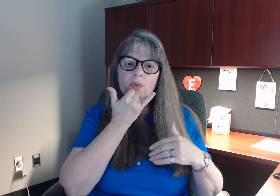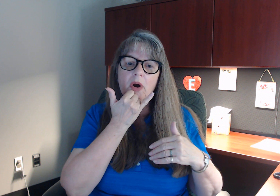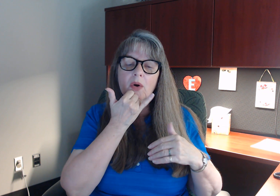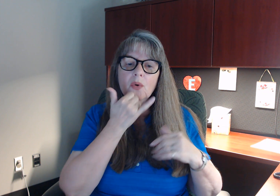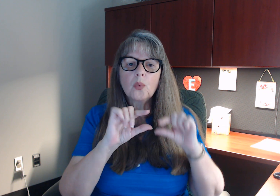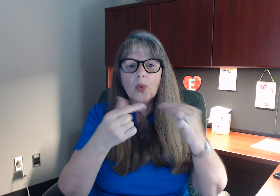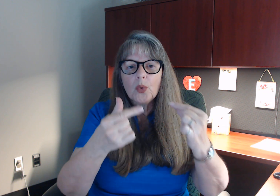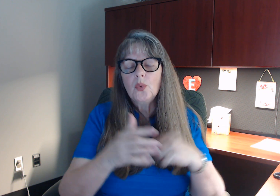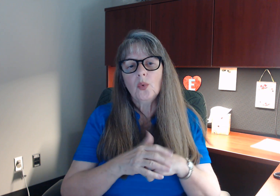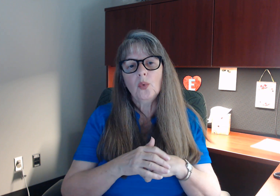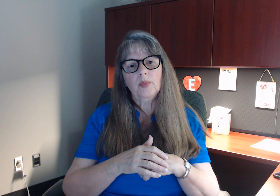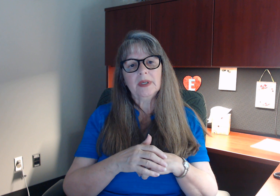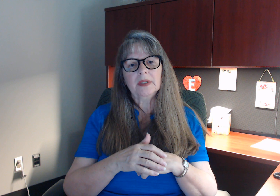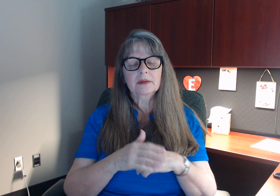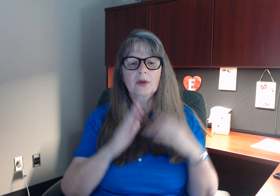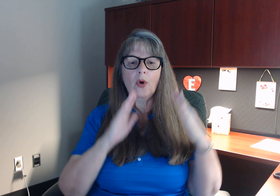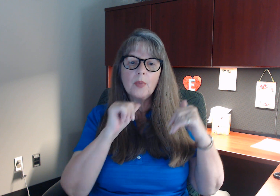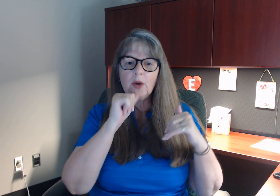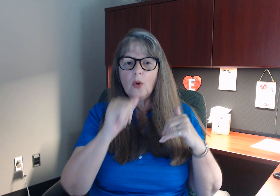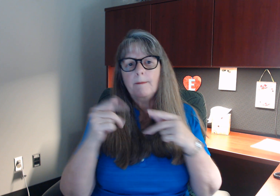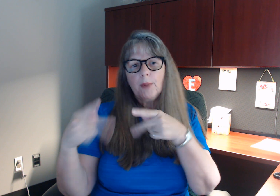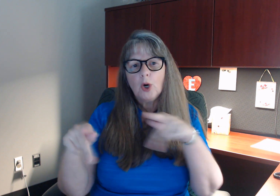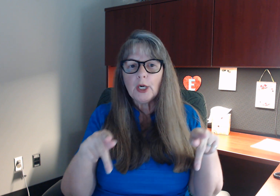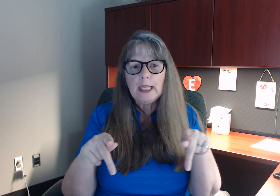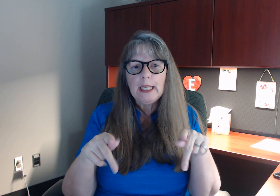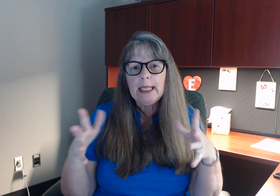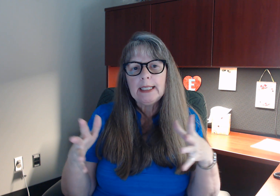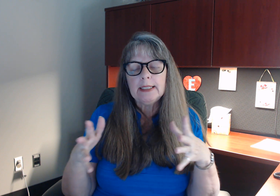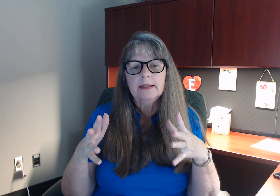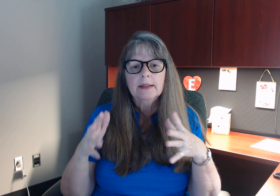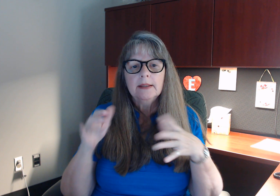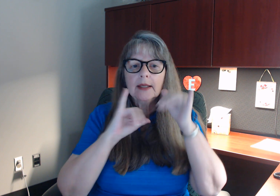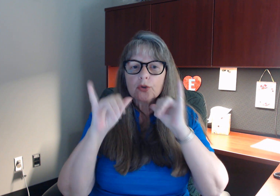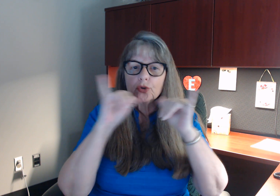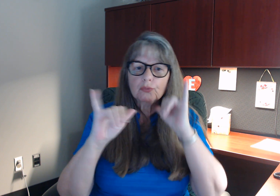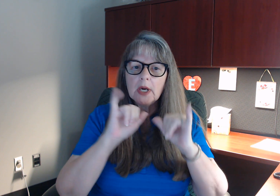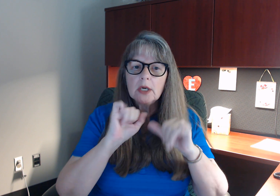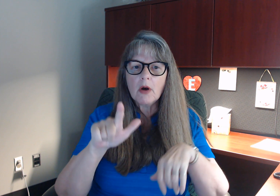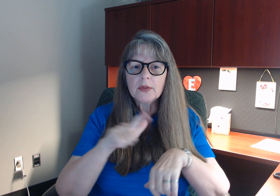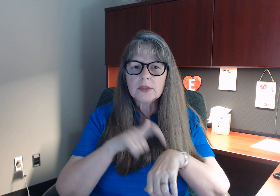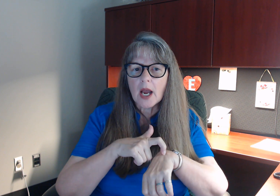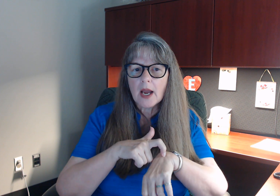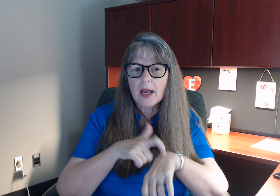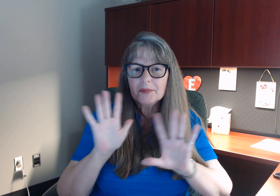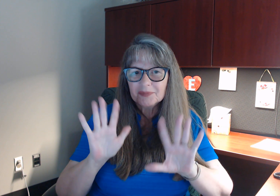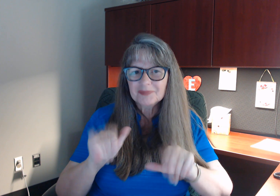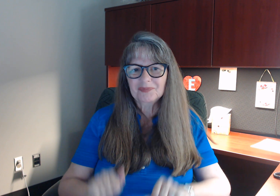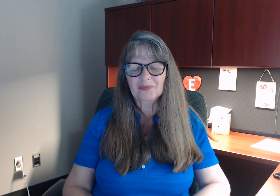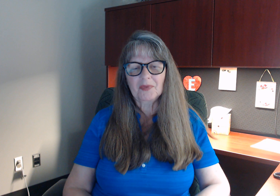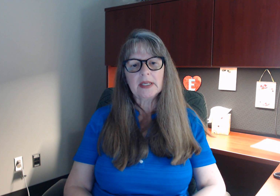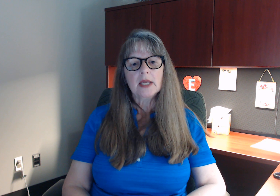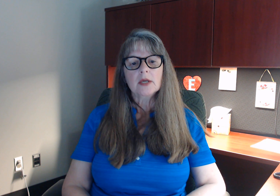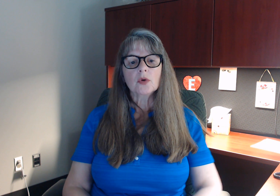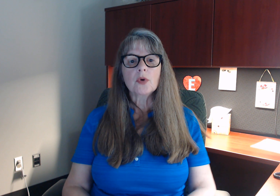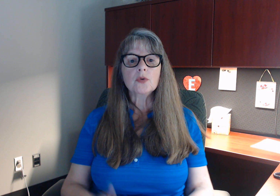wrong group, and I hope they don't party and get drunk all the time, right? So those are